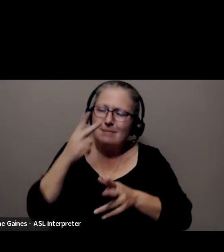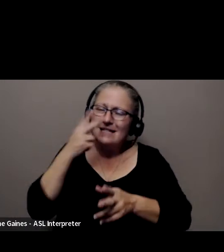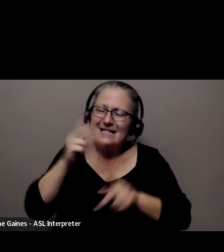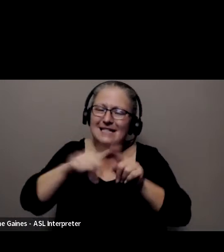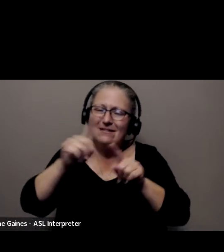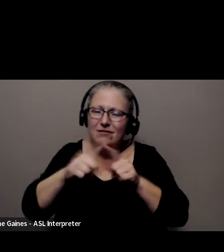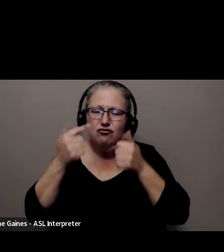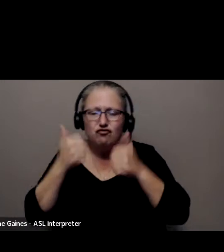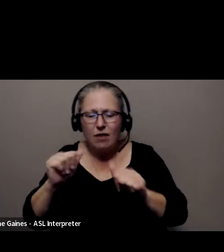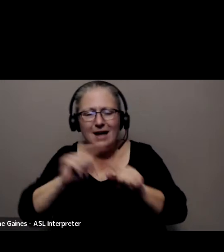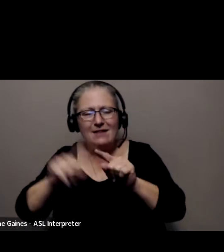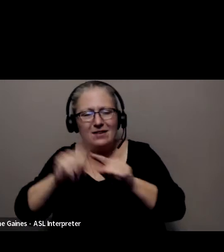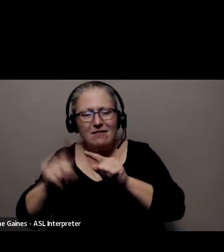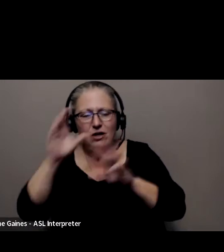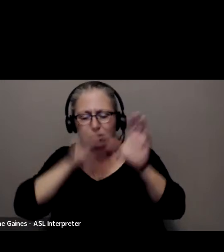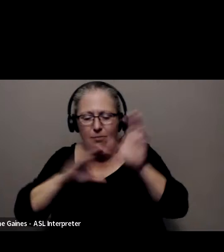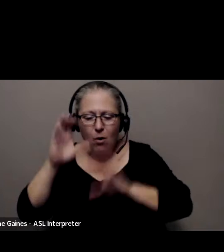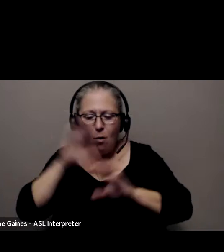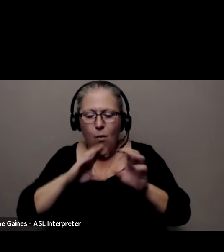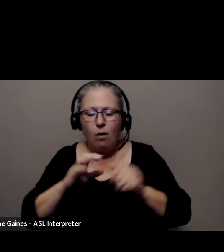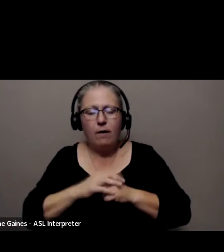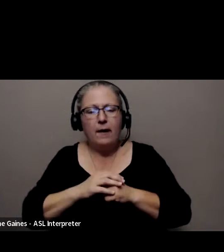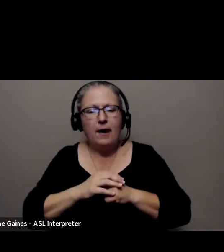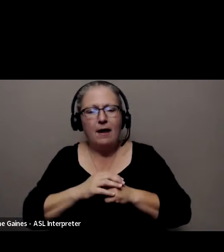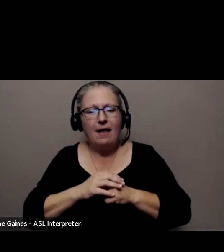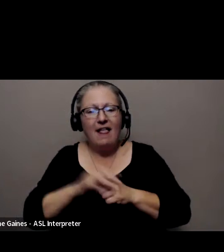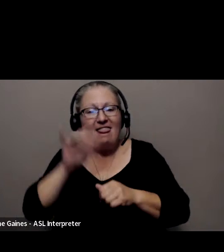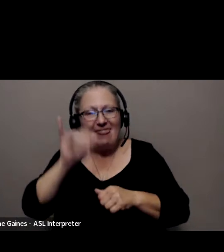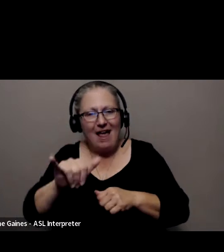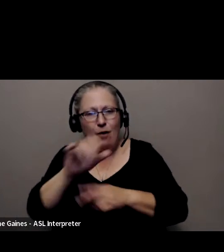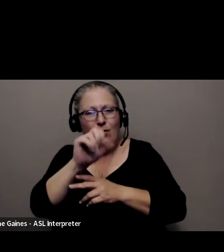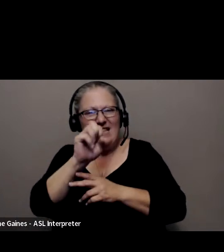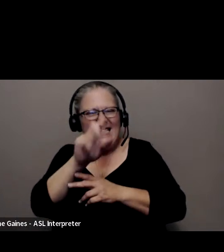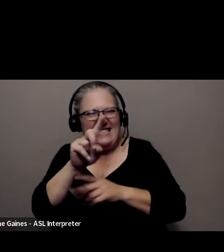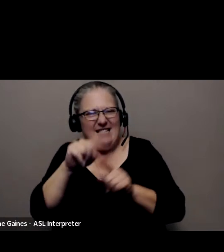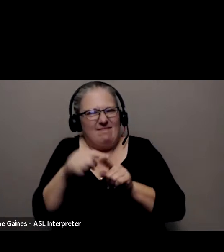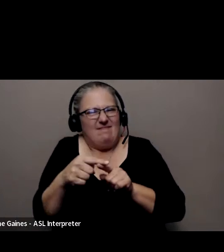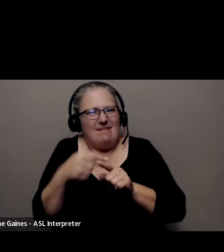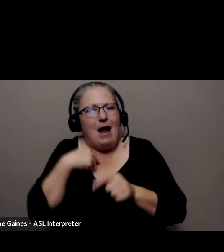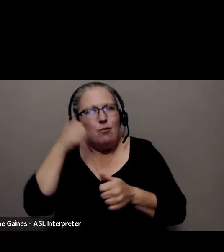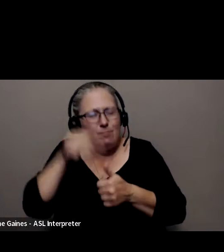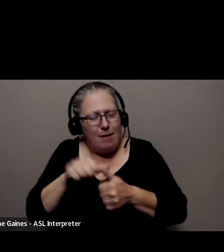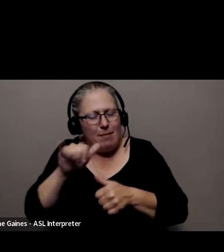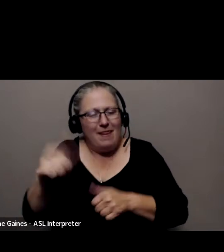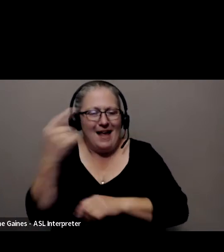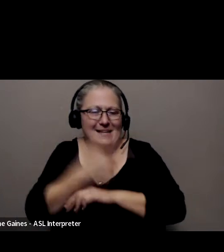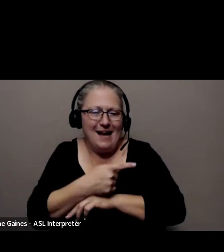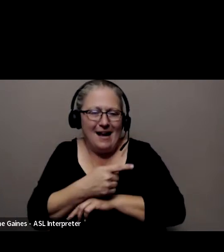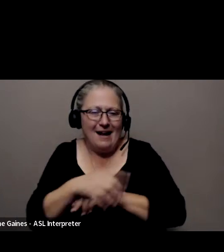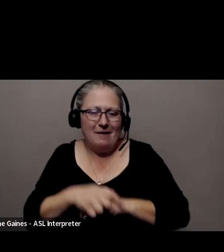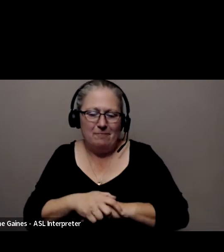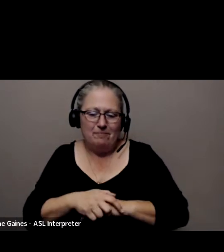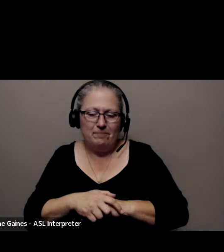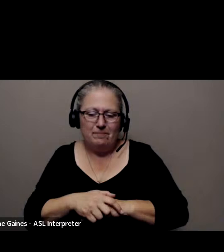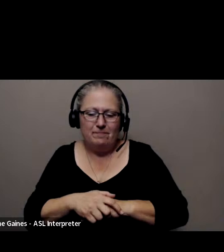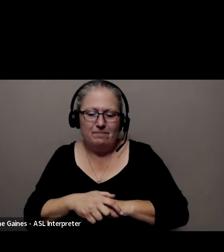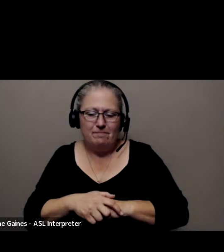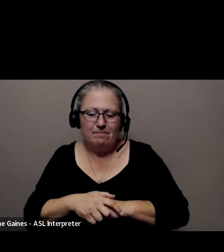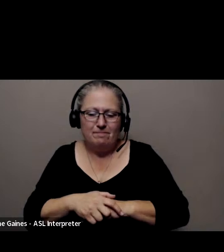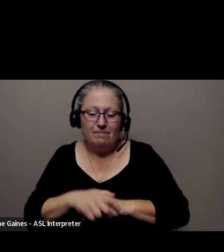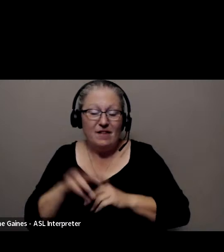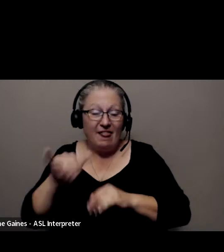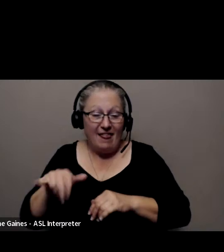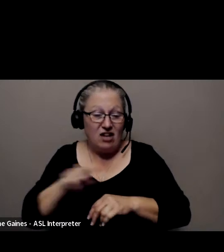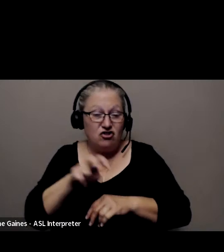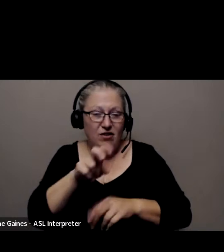and try different things and explore. And that was the seed. And I still remember that day. So this journey